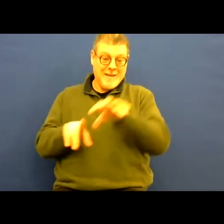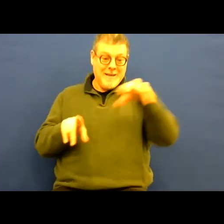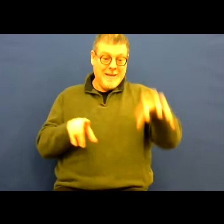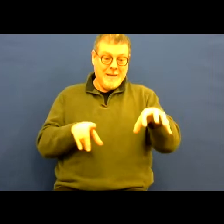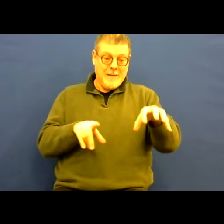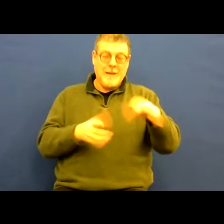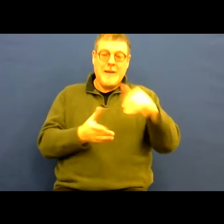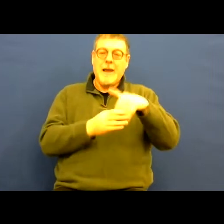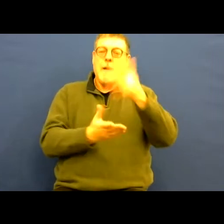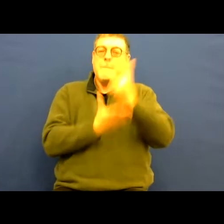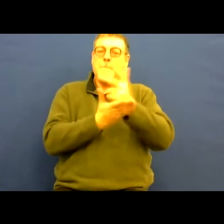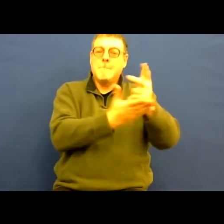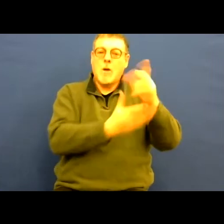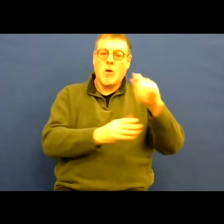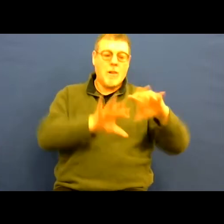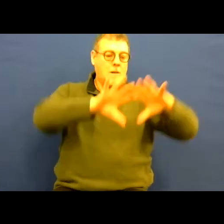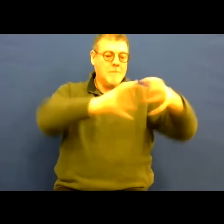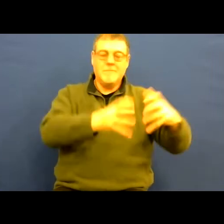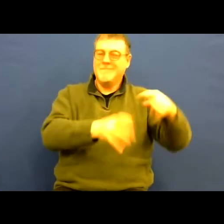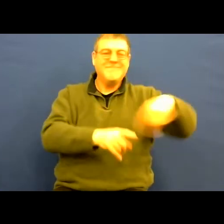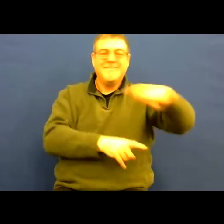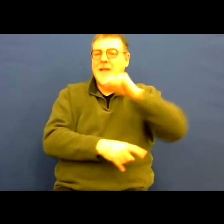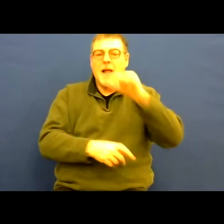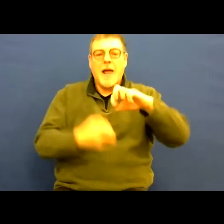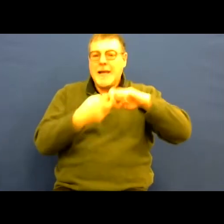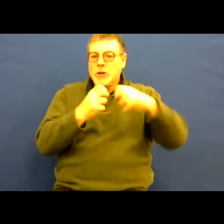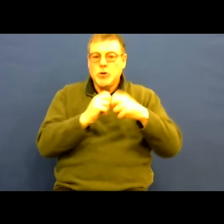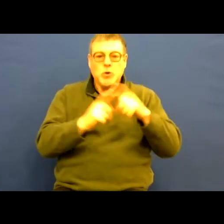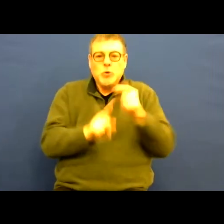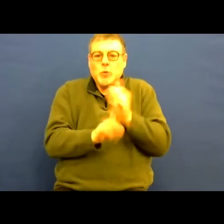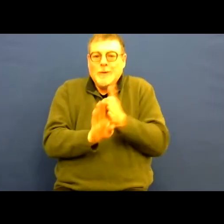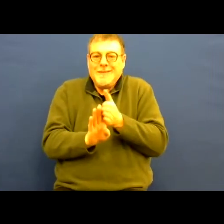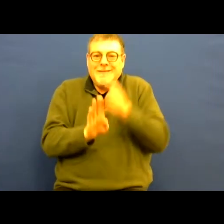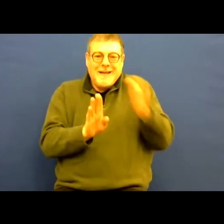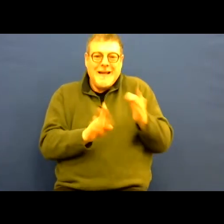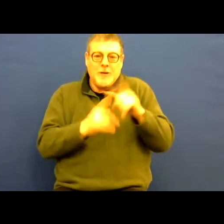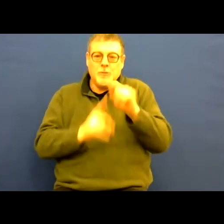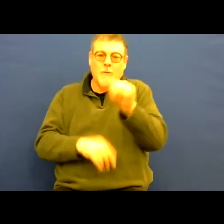of a parking lot, there's not an issue with there being up close to another